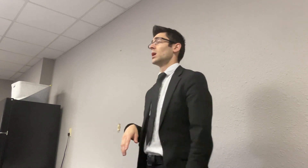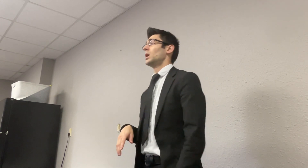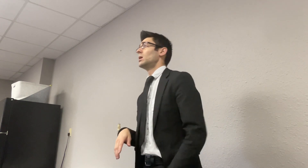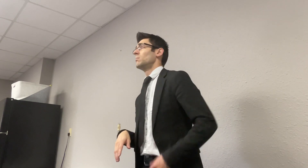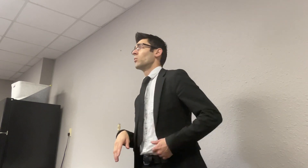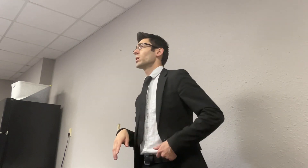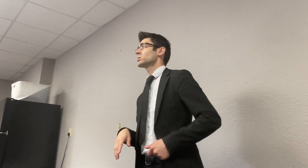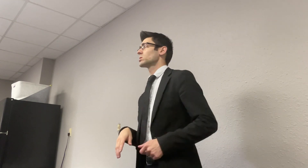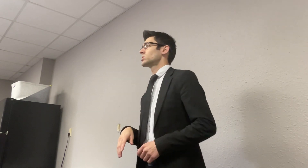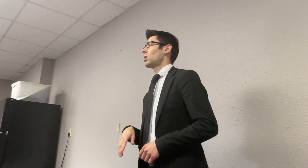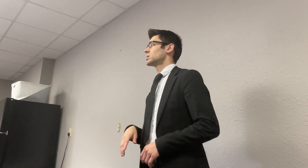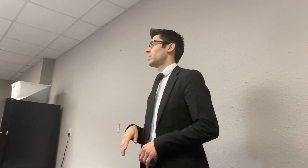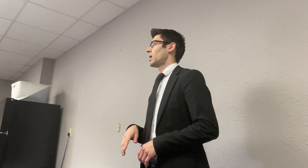All right? We also talked about,